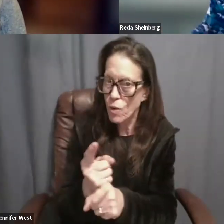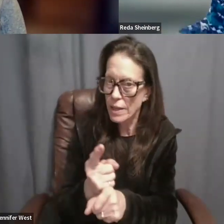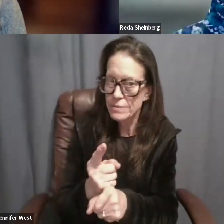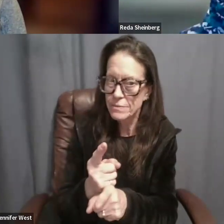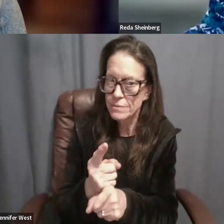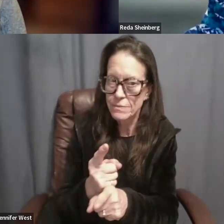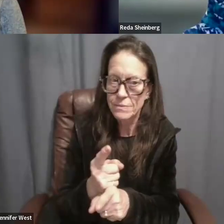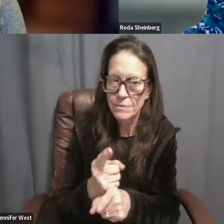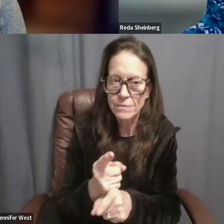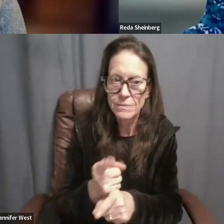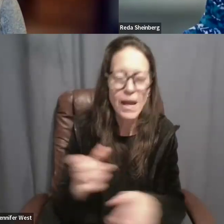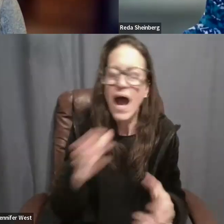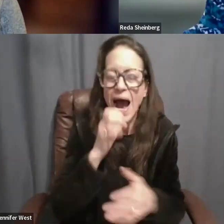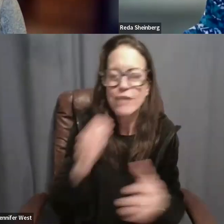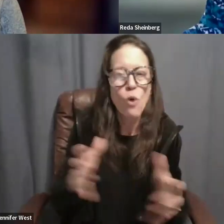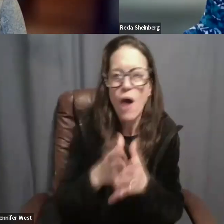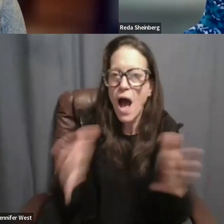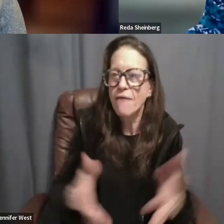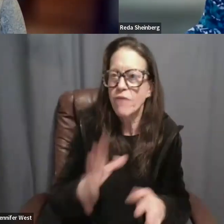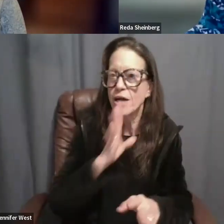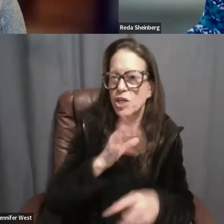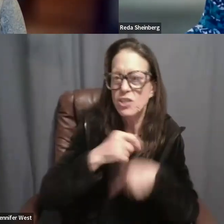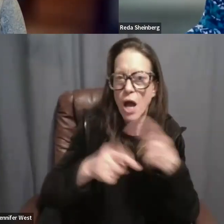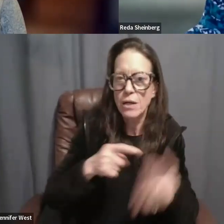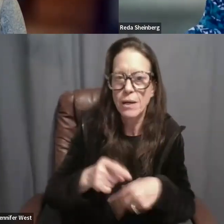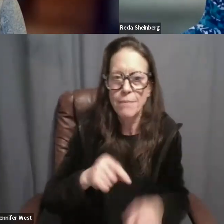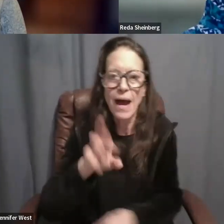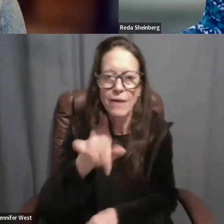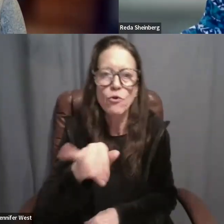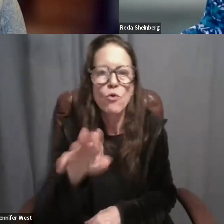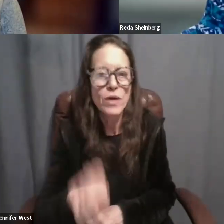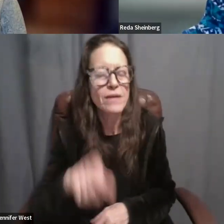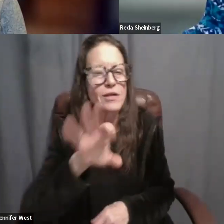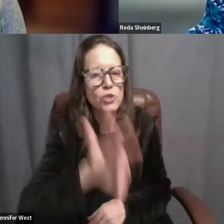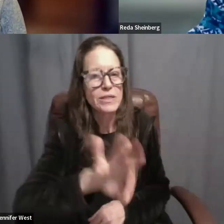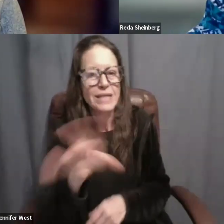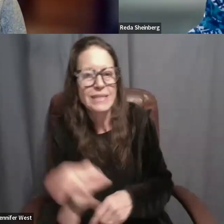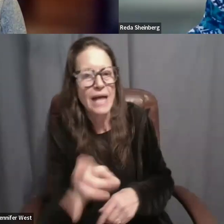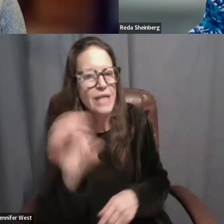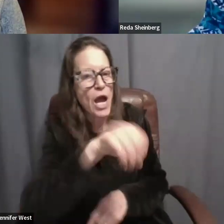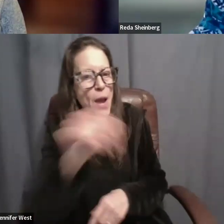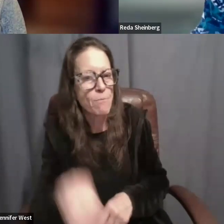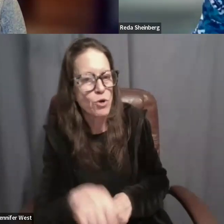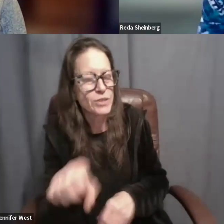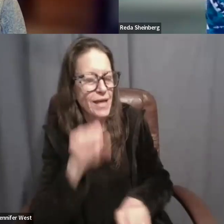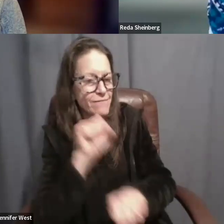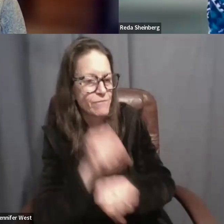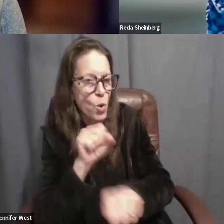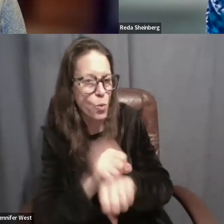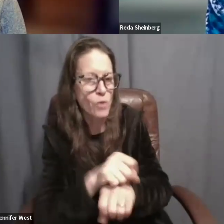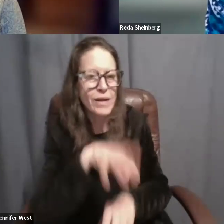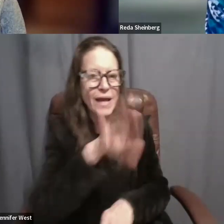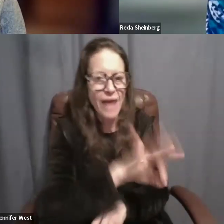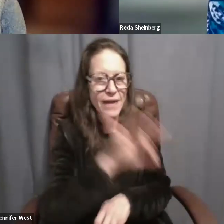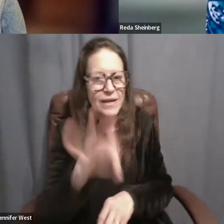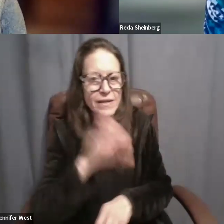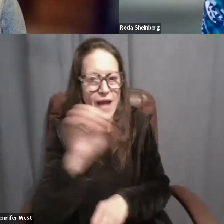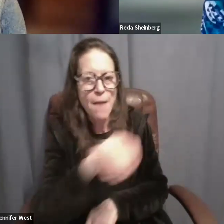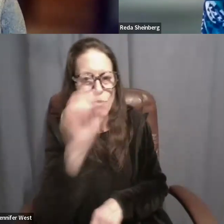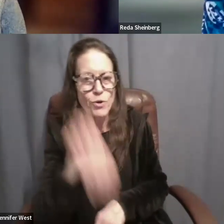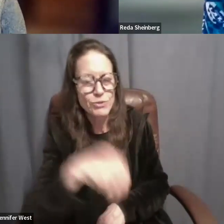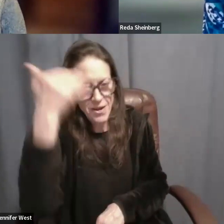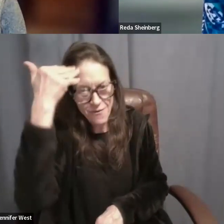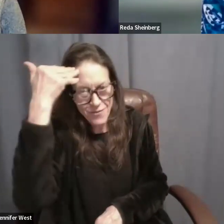much to say, so let Rita go first. She does Okay. 98% of the work and 99% of the knowledge. Well,